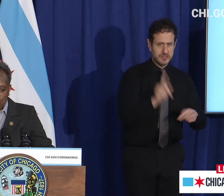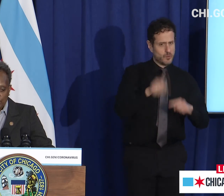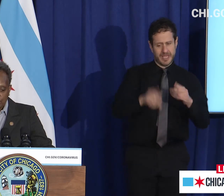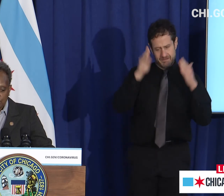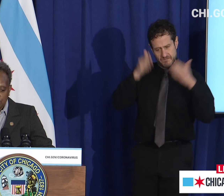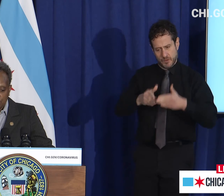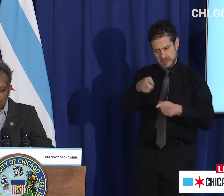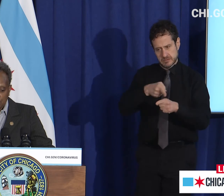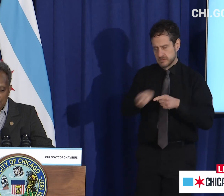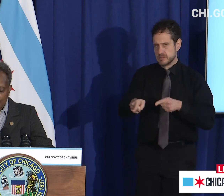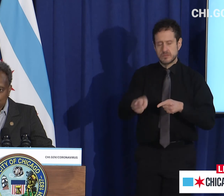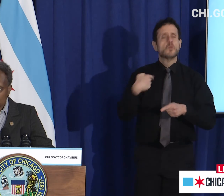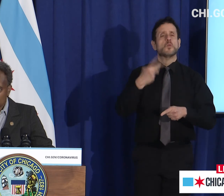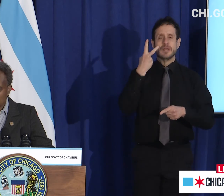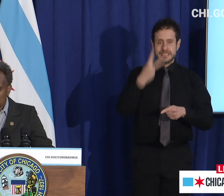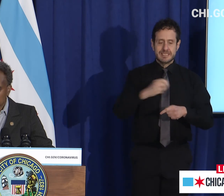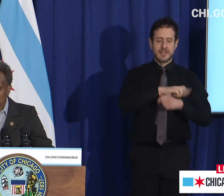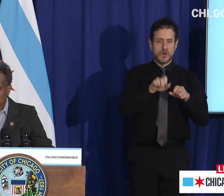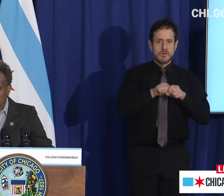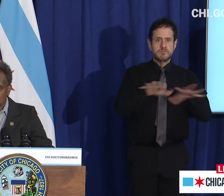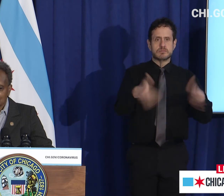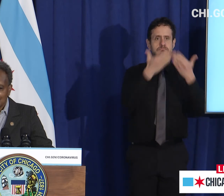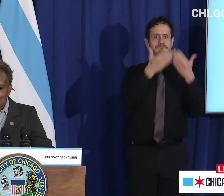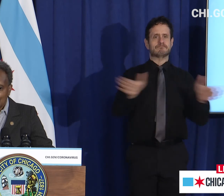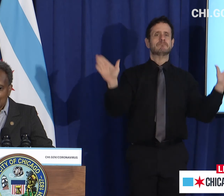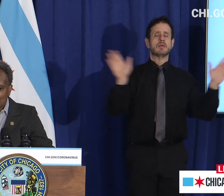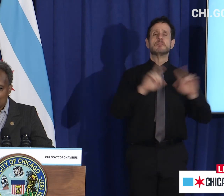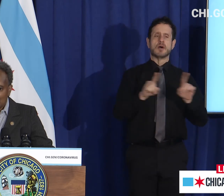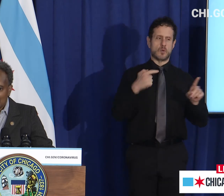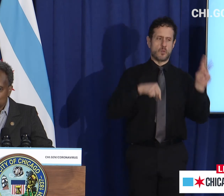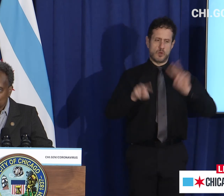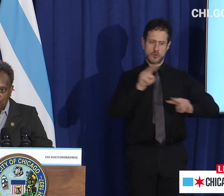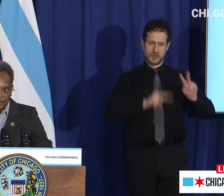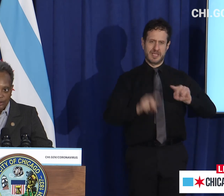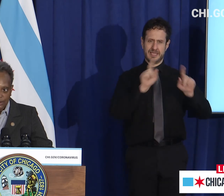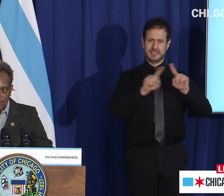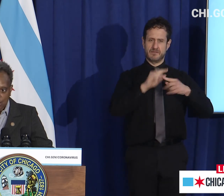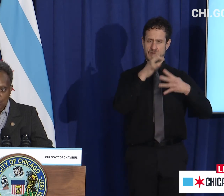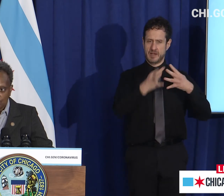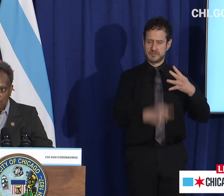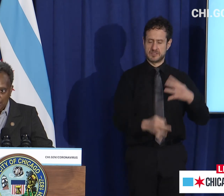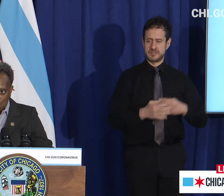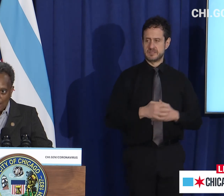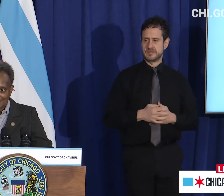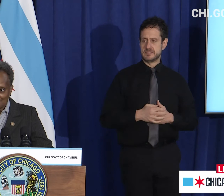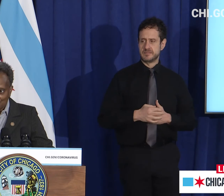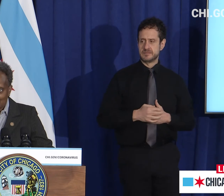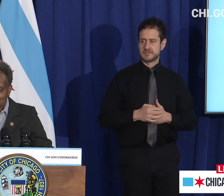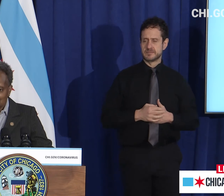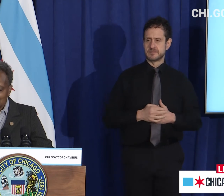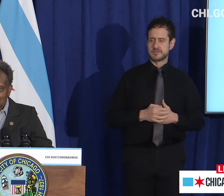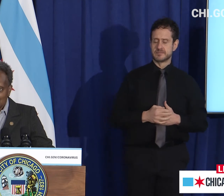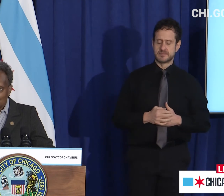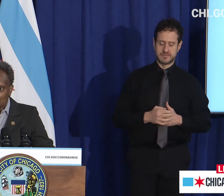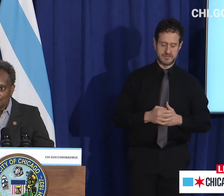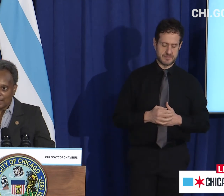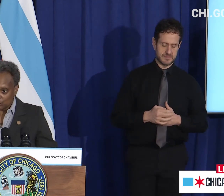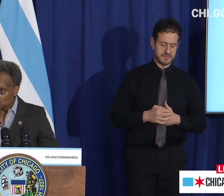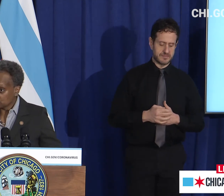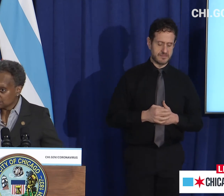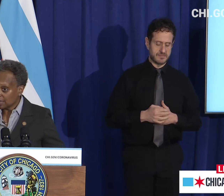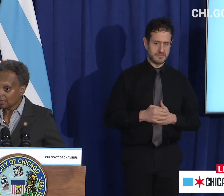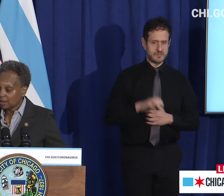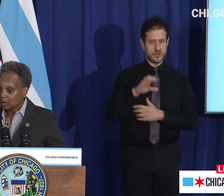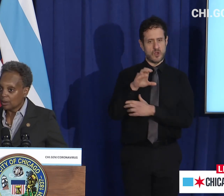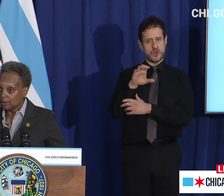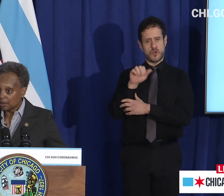are going to be looking at a range of different options. I don't think there is a cause and effect, and we